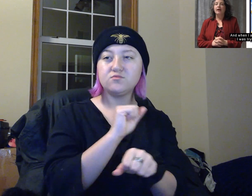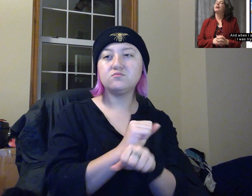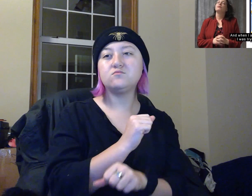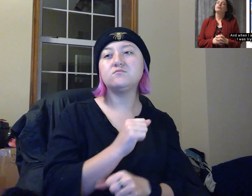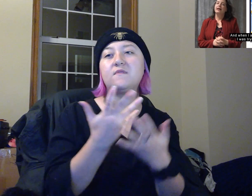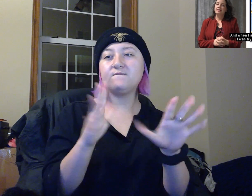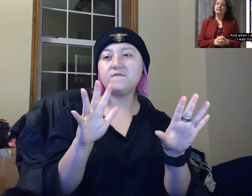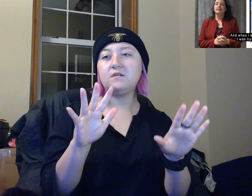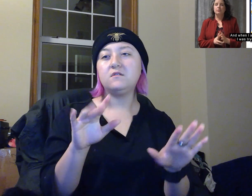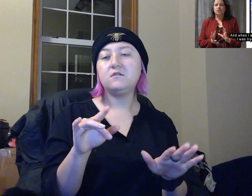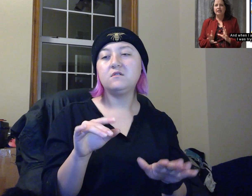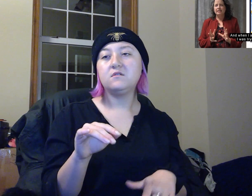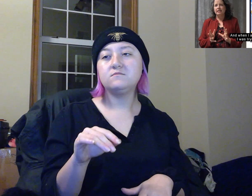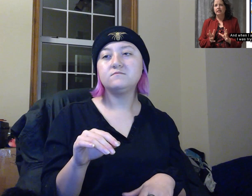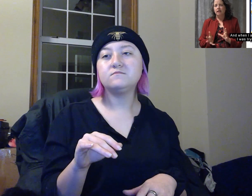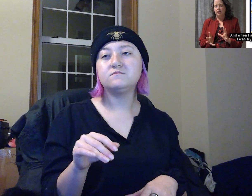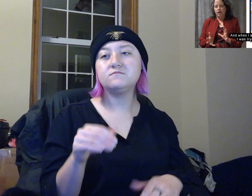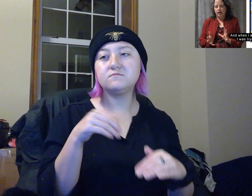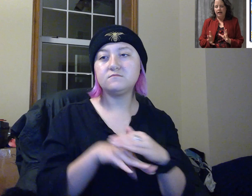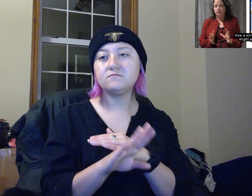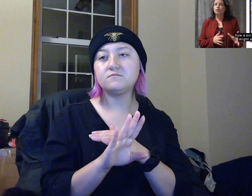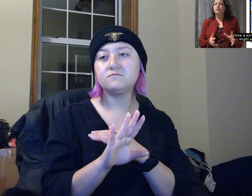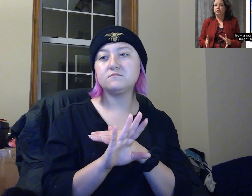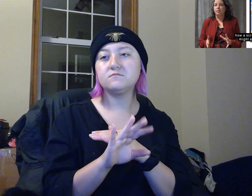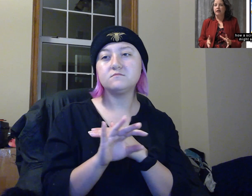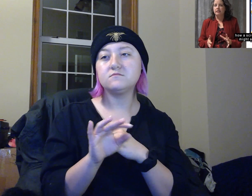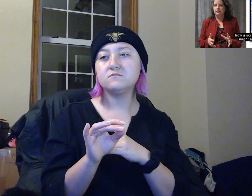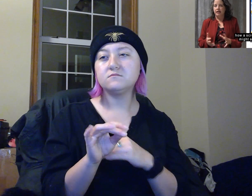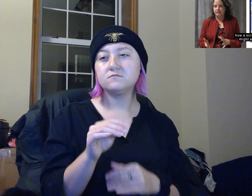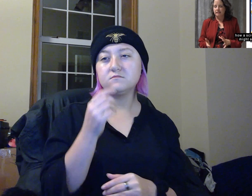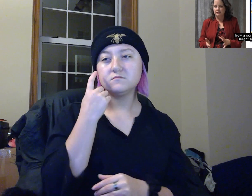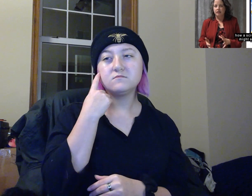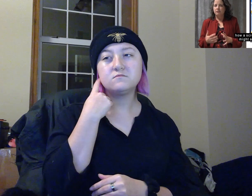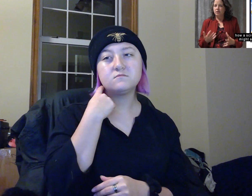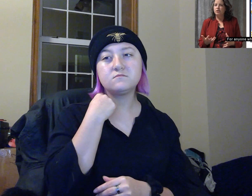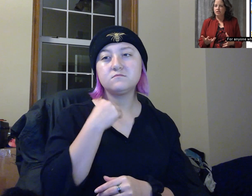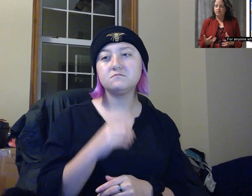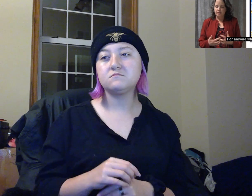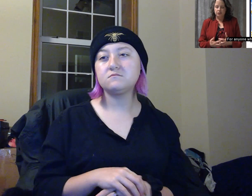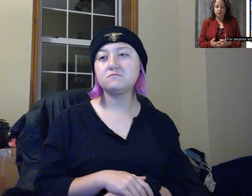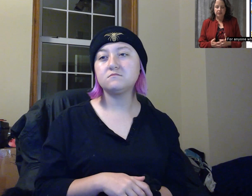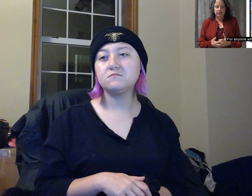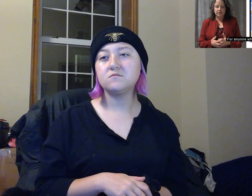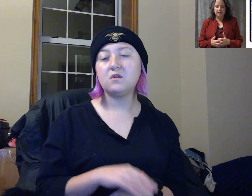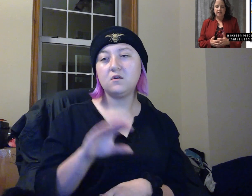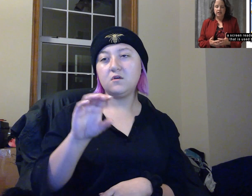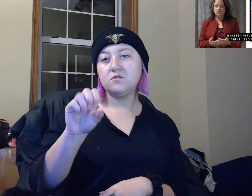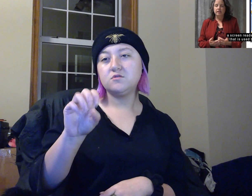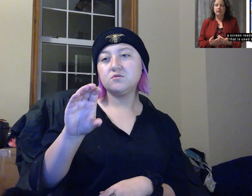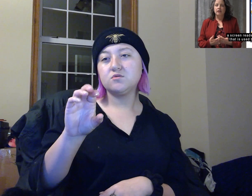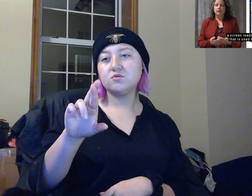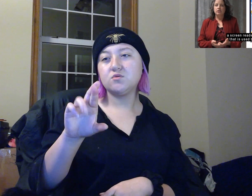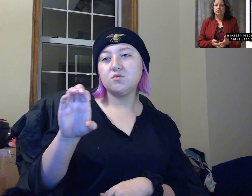And when I accessed this, I was trying to see how a screen reader might access it. For anyone who's not familiar, screen reader is